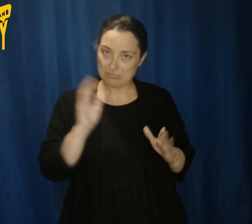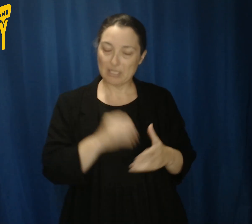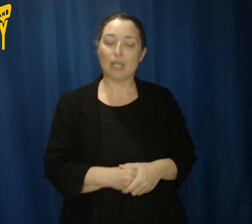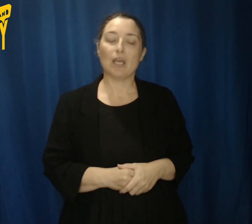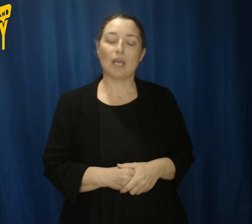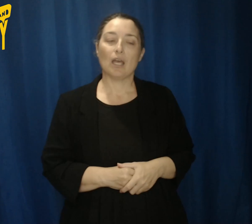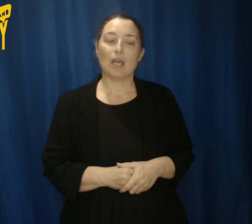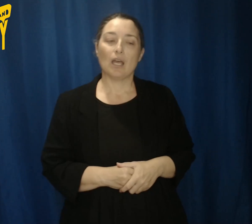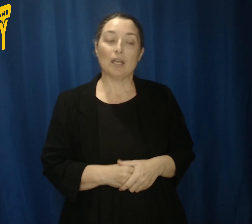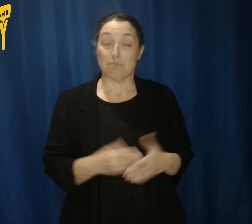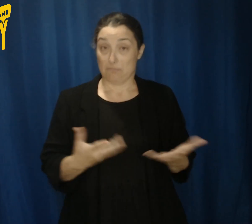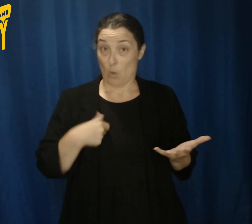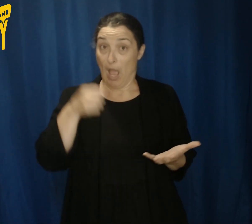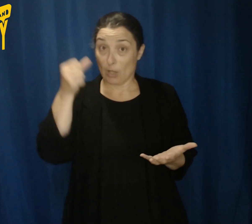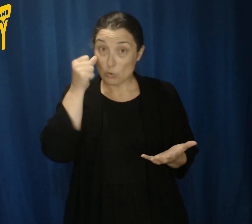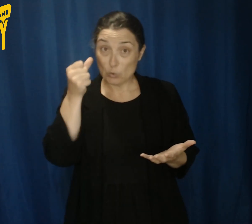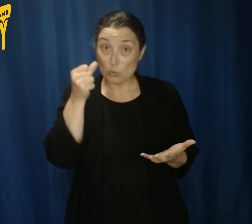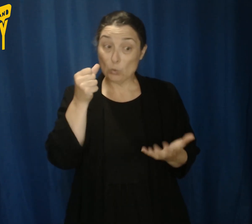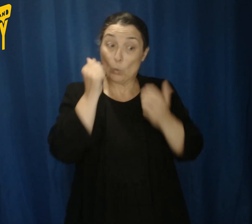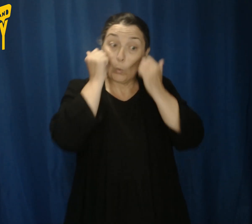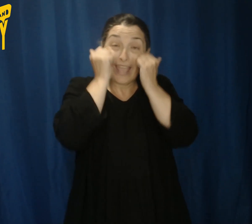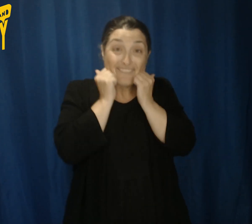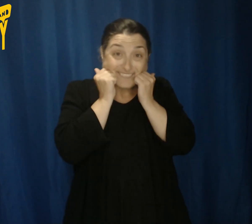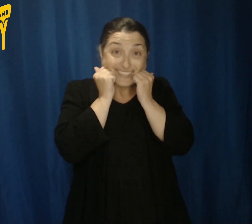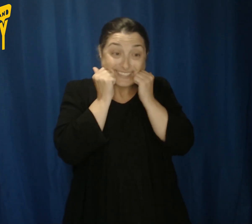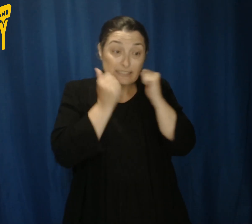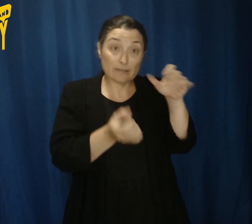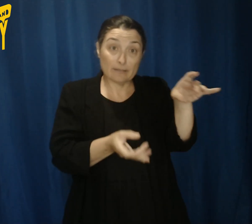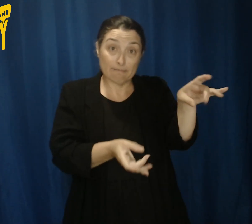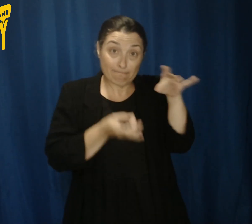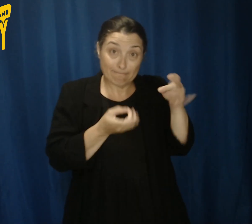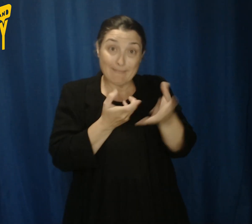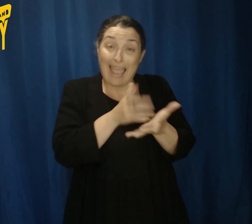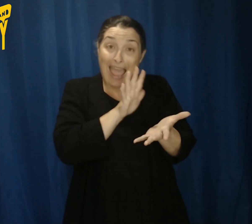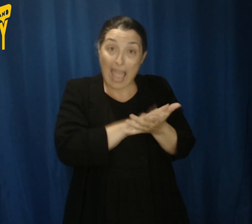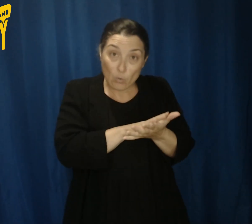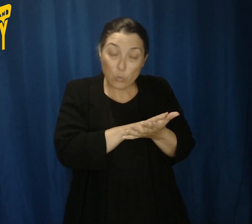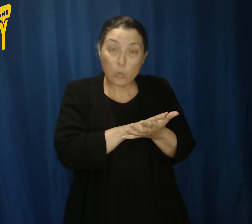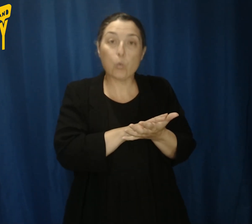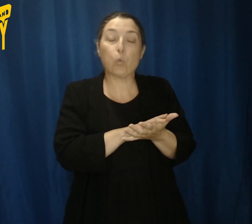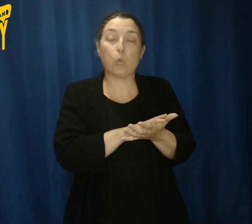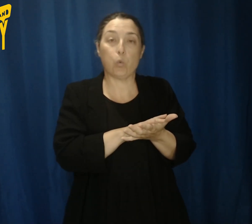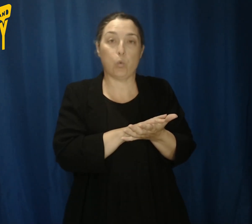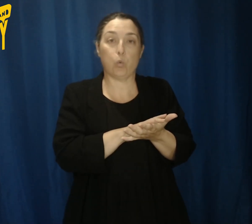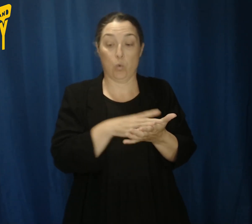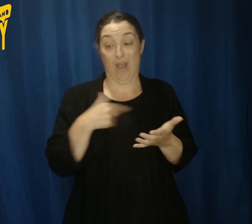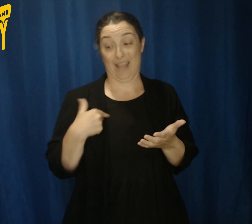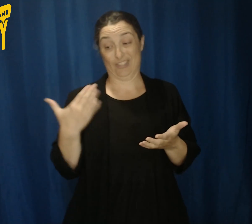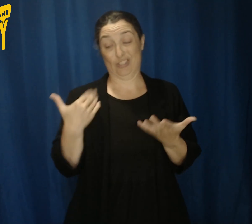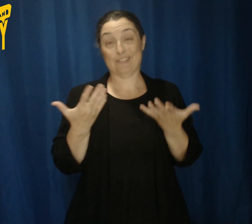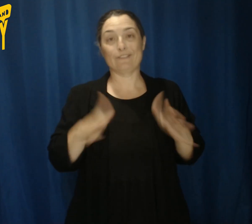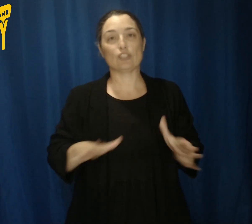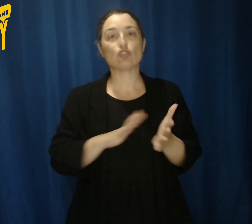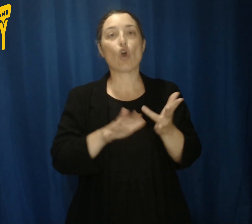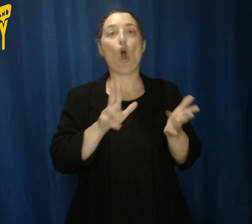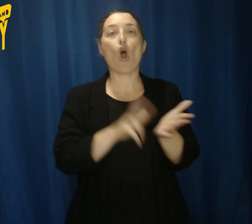best way to get to do evidence was to have just completed my honours degree at Southern Cross Uni, which is at